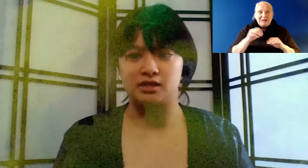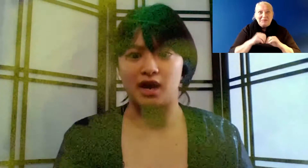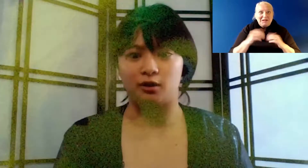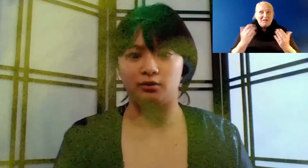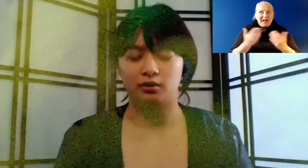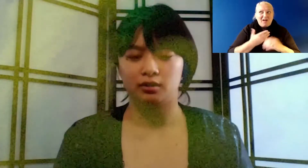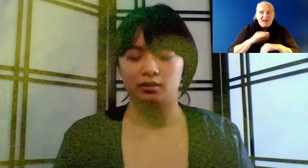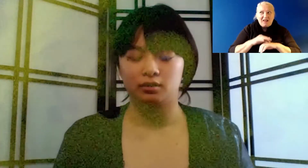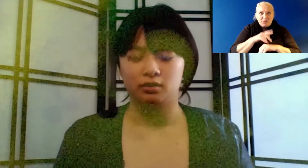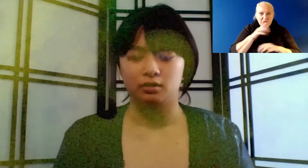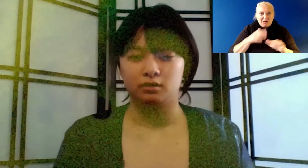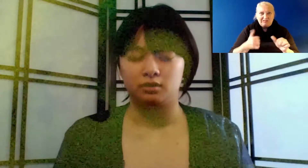down.